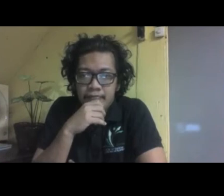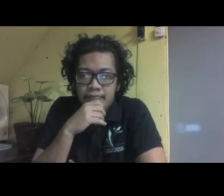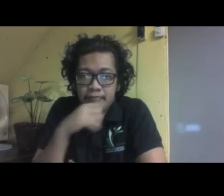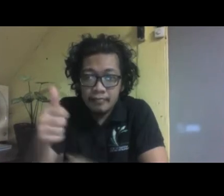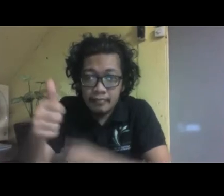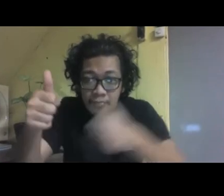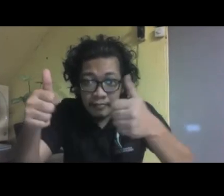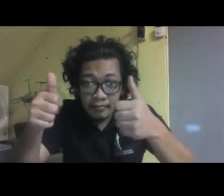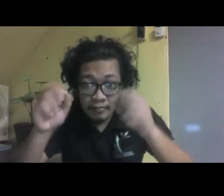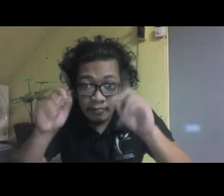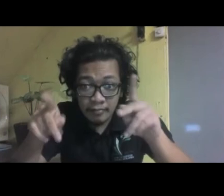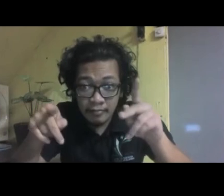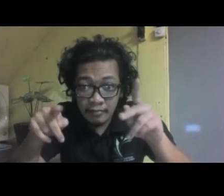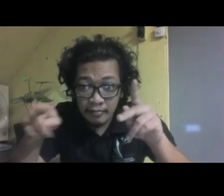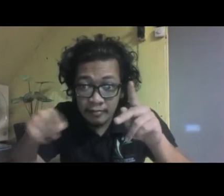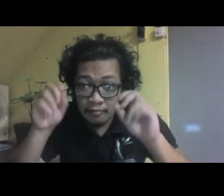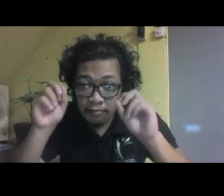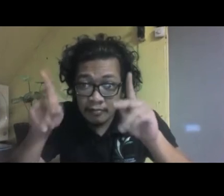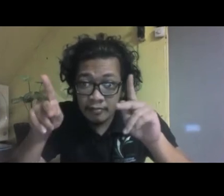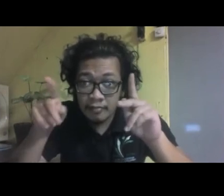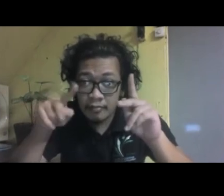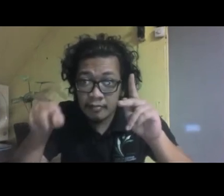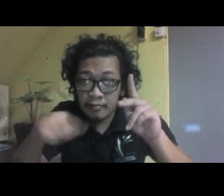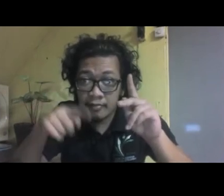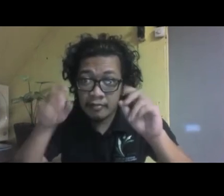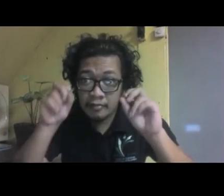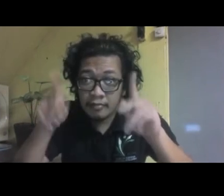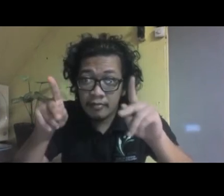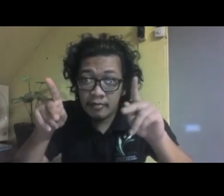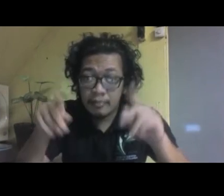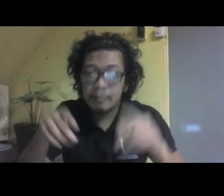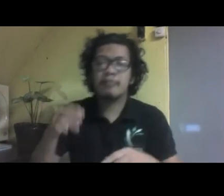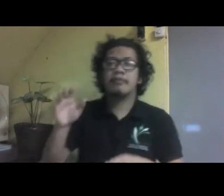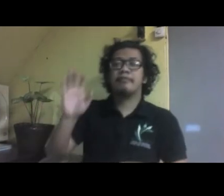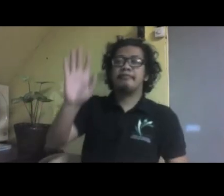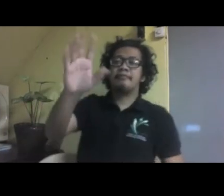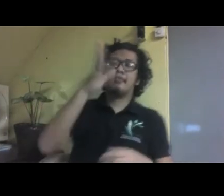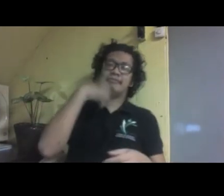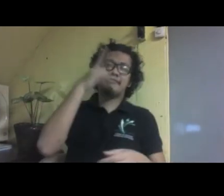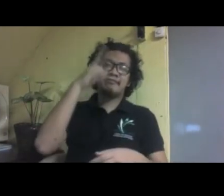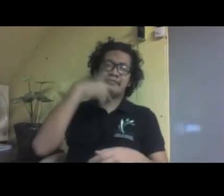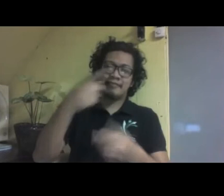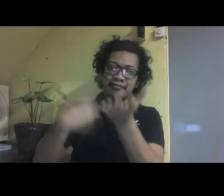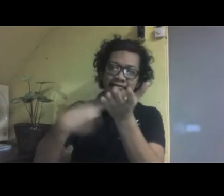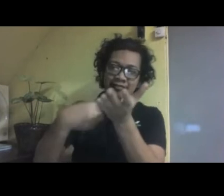clause. is inside. Oh, so, yeah, yun inside. So, parang ganun, ito na lang i-move yung isa.